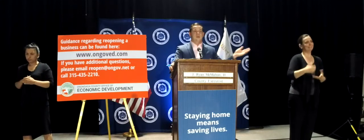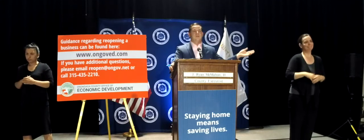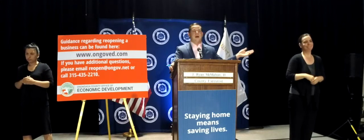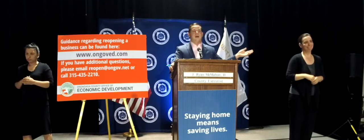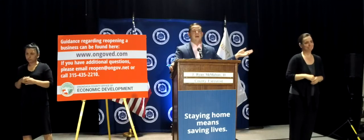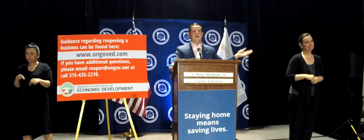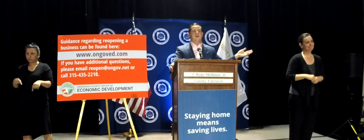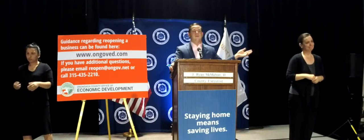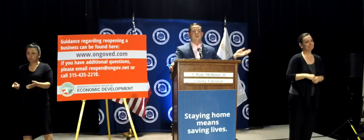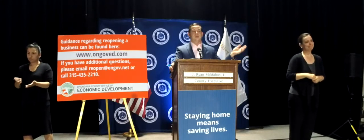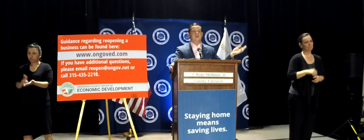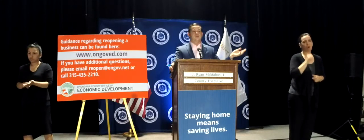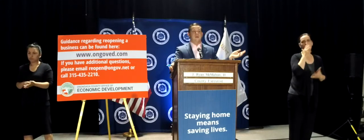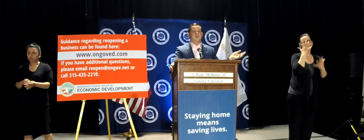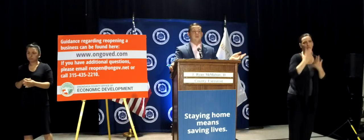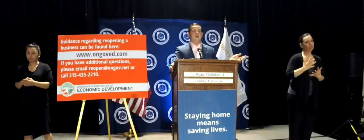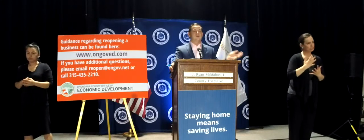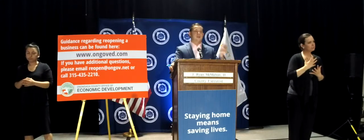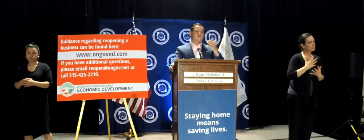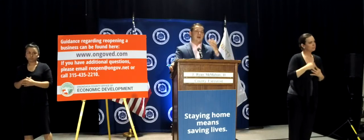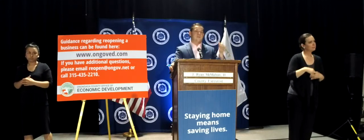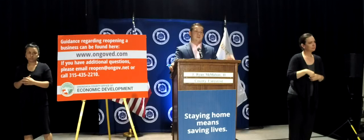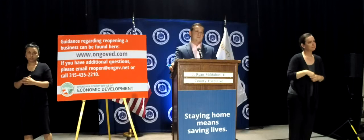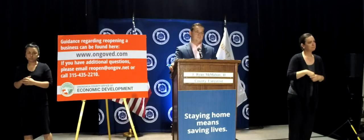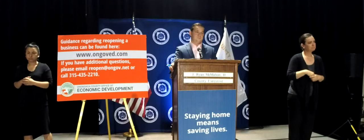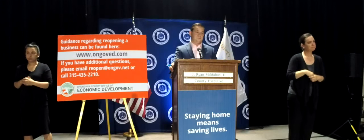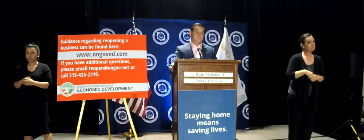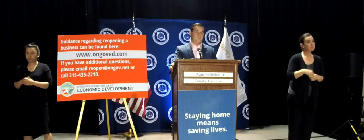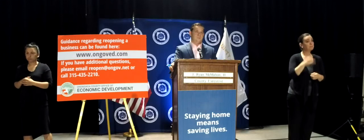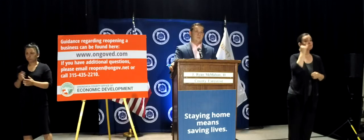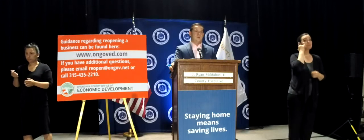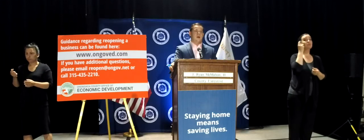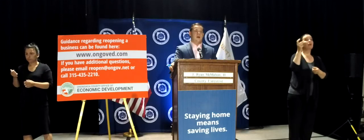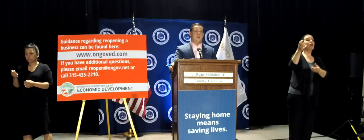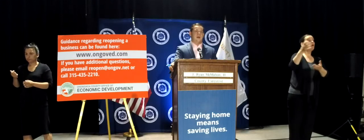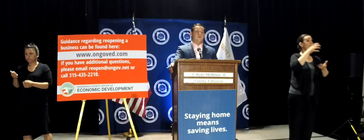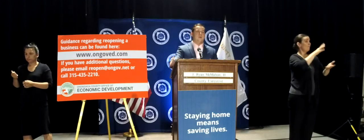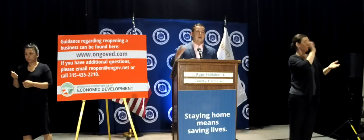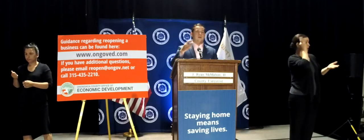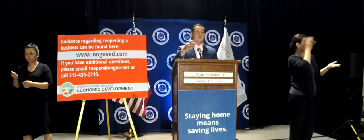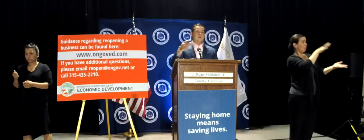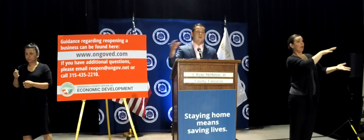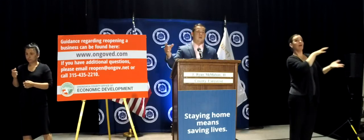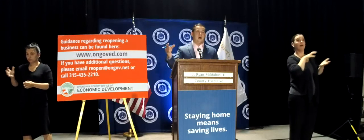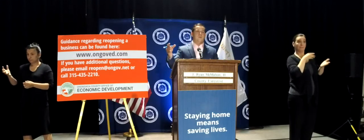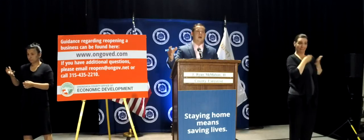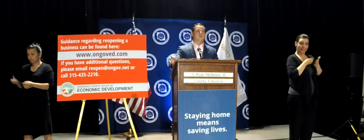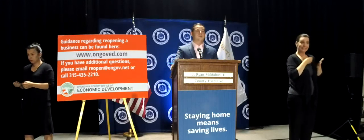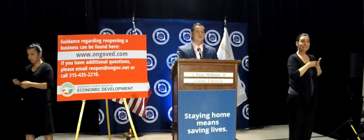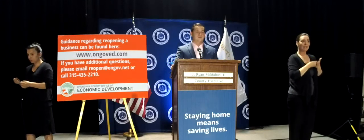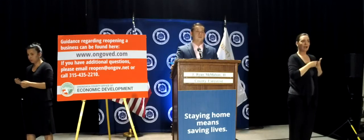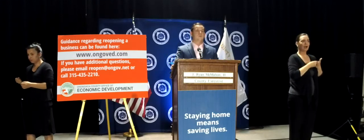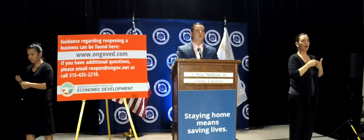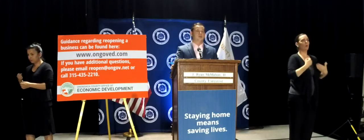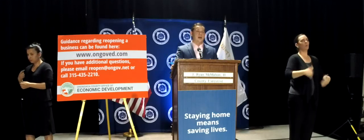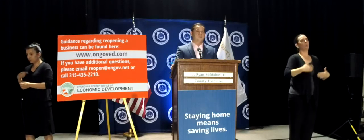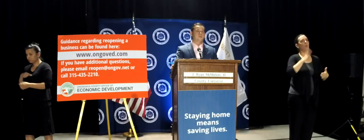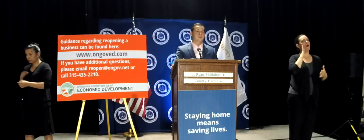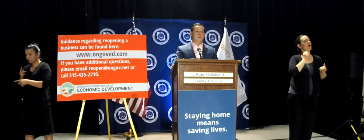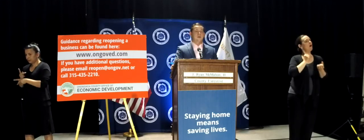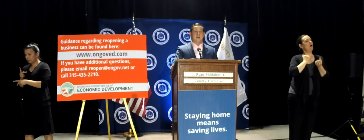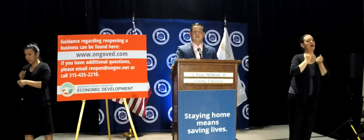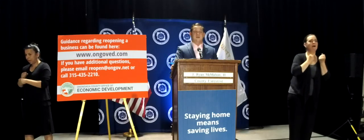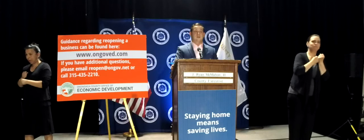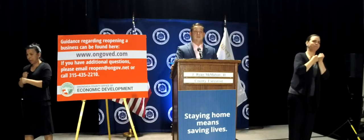decision. If we get this revenue, that will save jobs. And then if we get federal help, that will save more